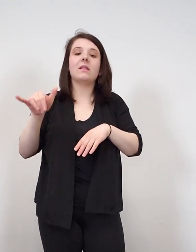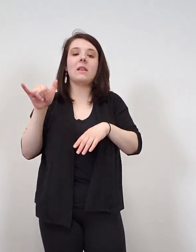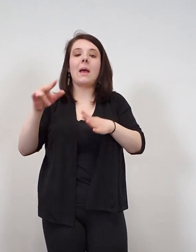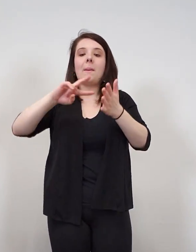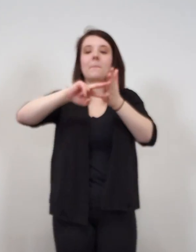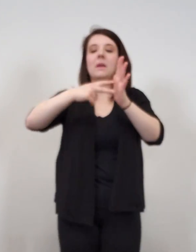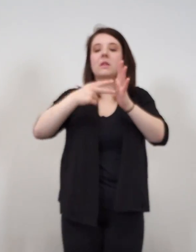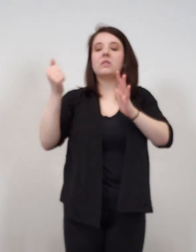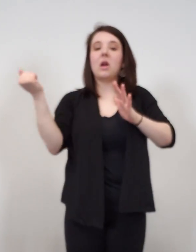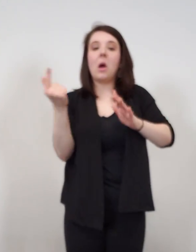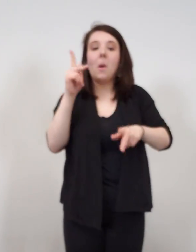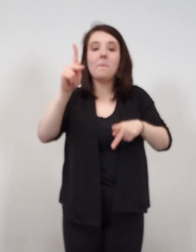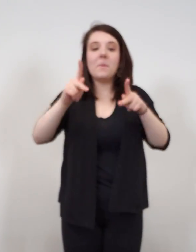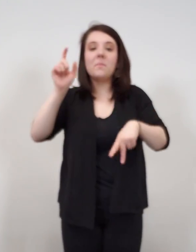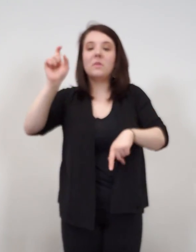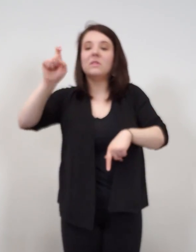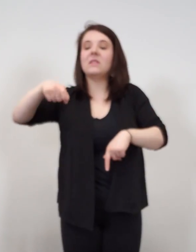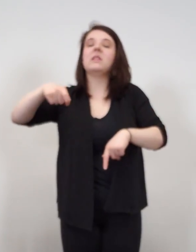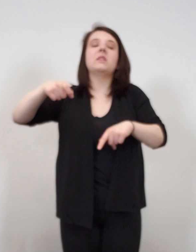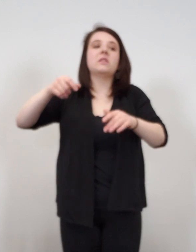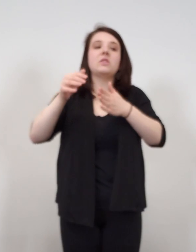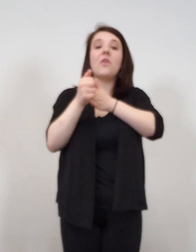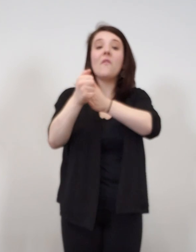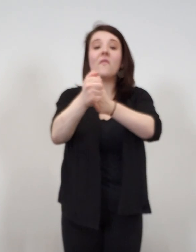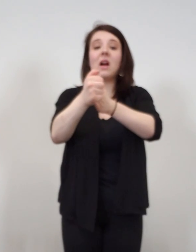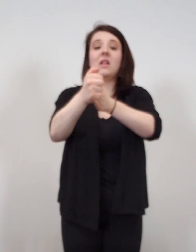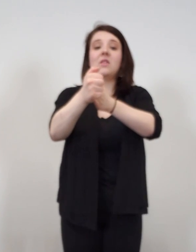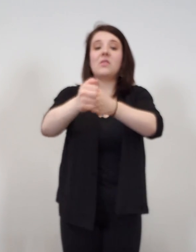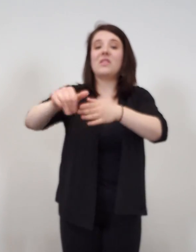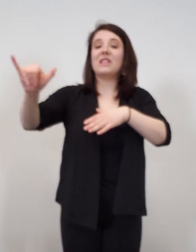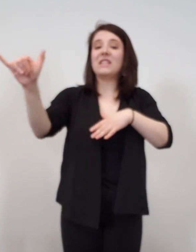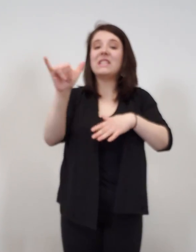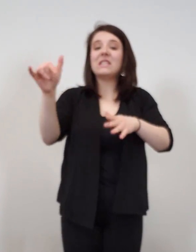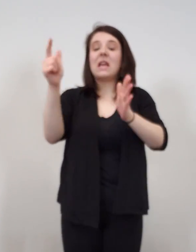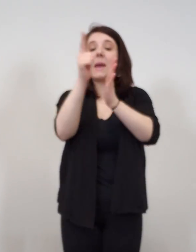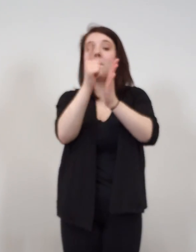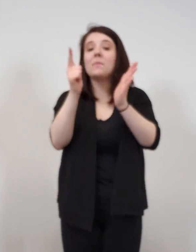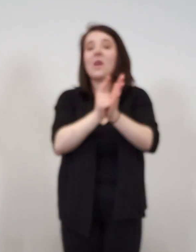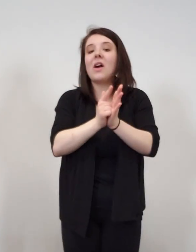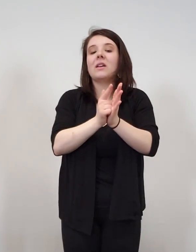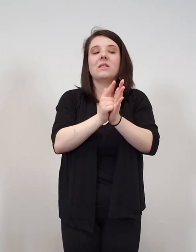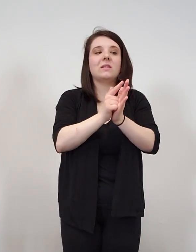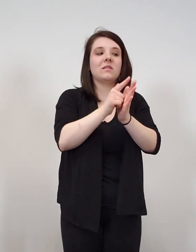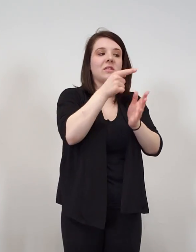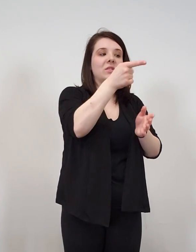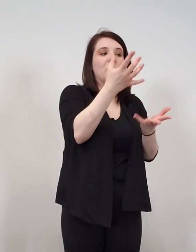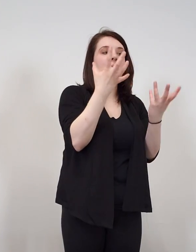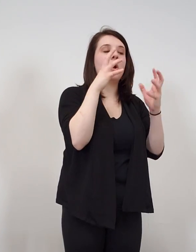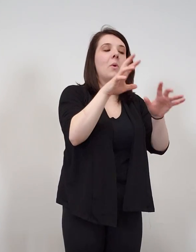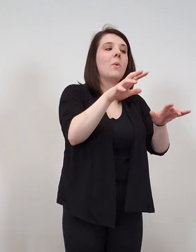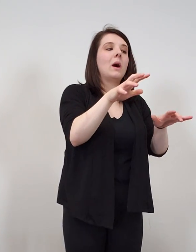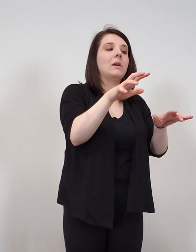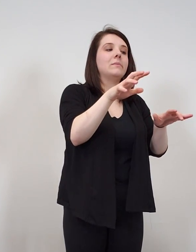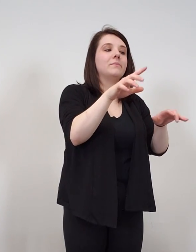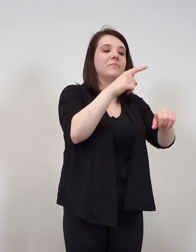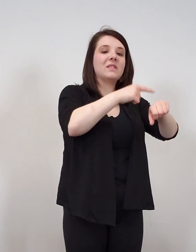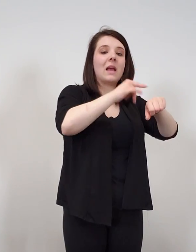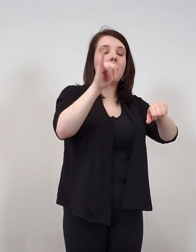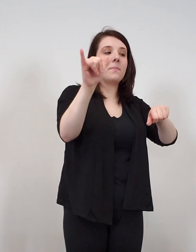tyrant like King George had become when the American colonies were under British control. Okay, the